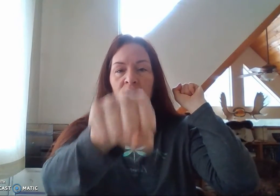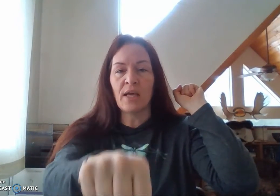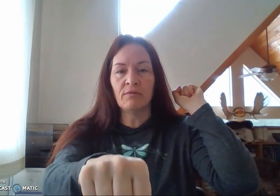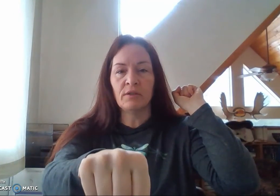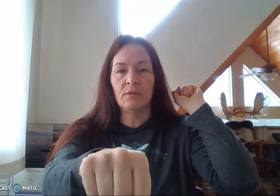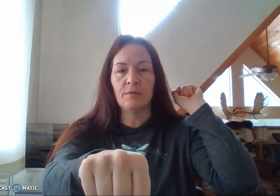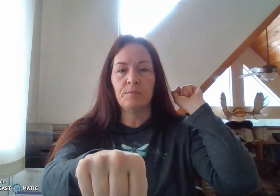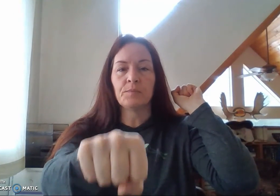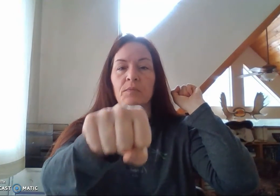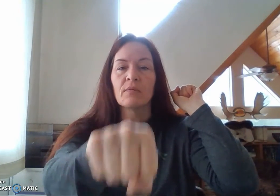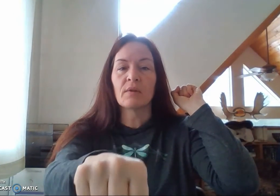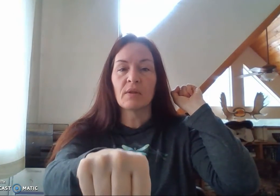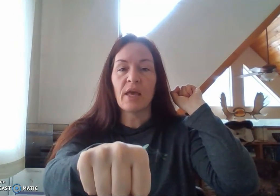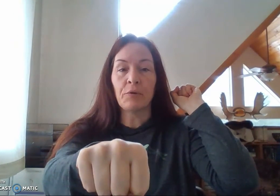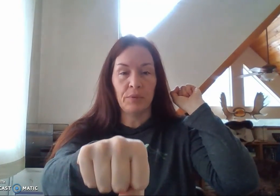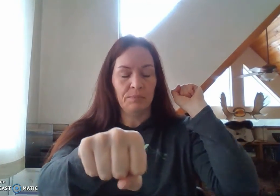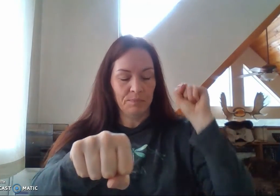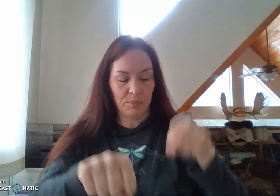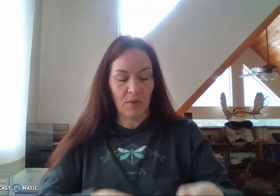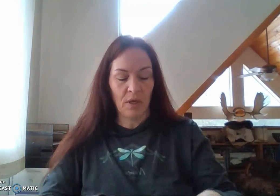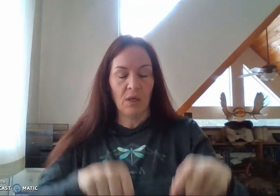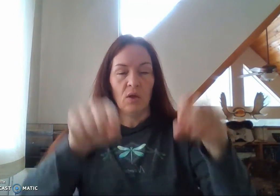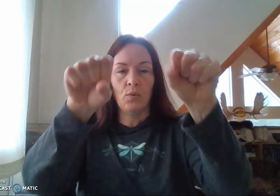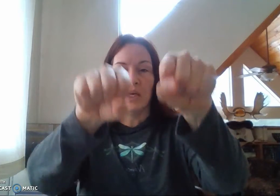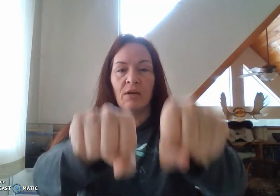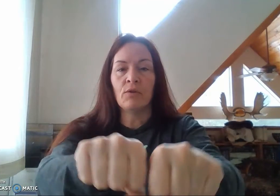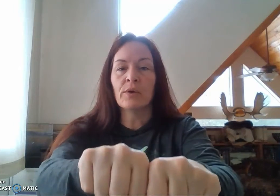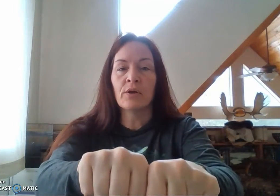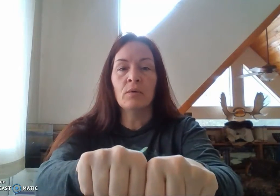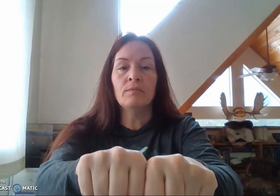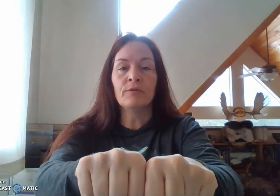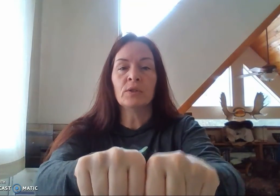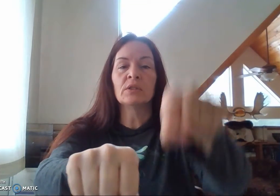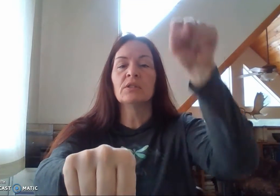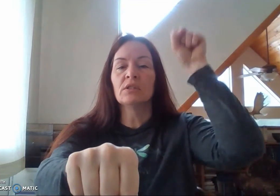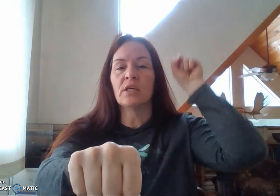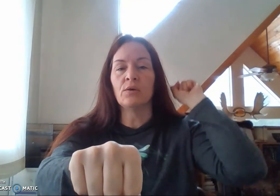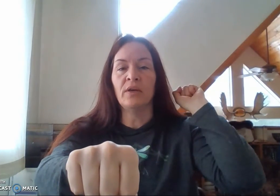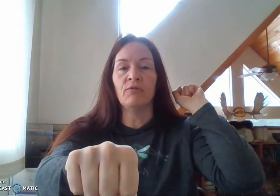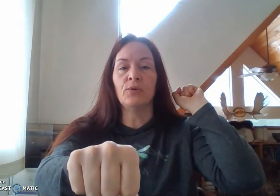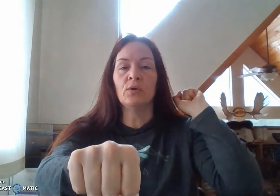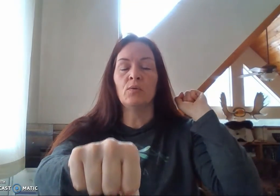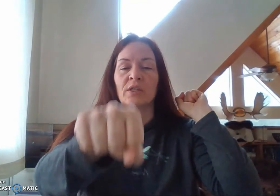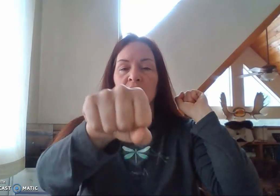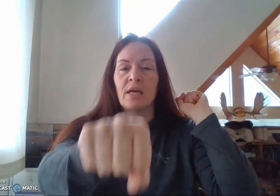what's left? Help. We have the word hopeful, take away full, what's